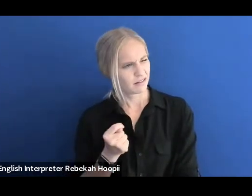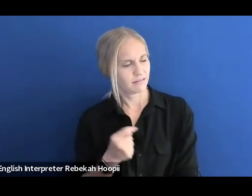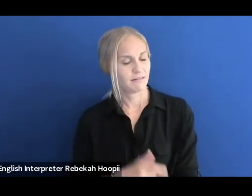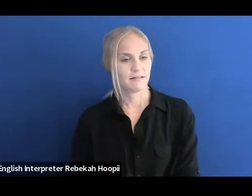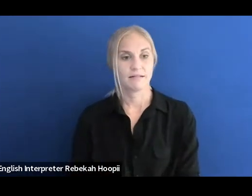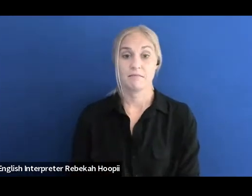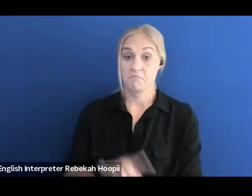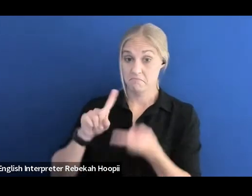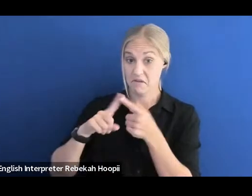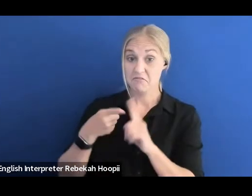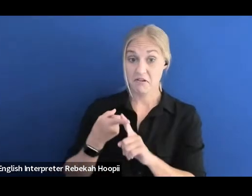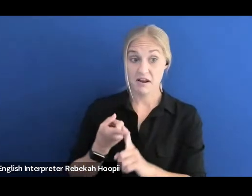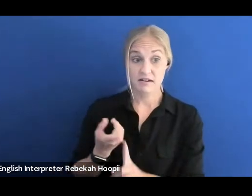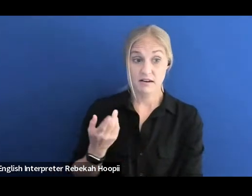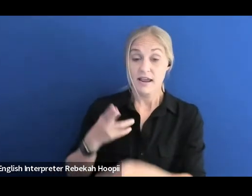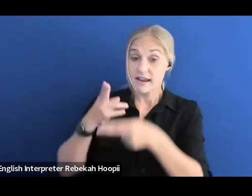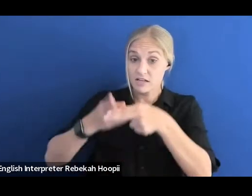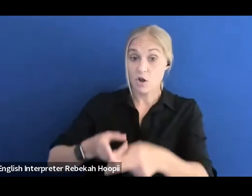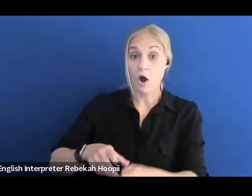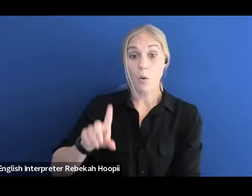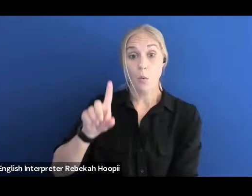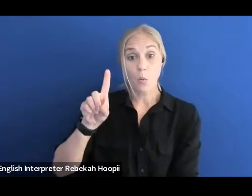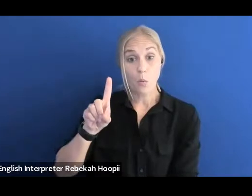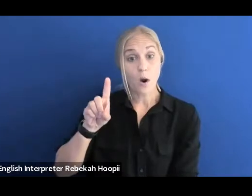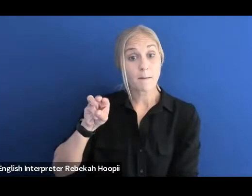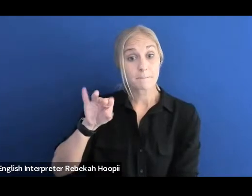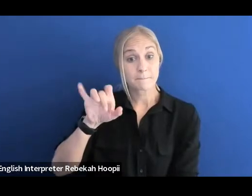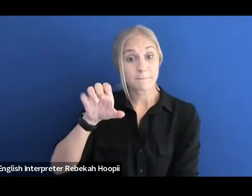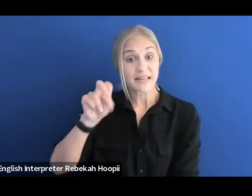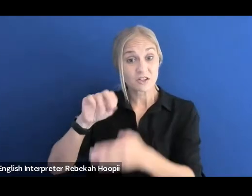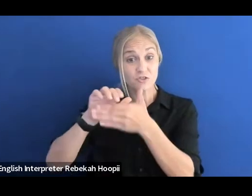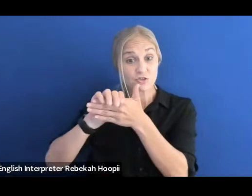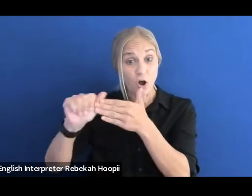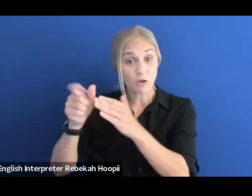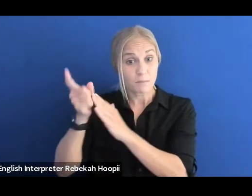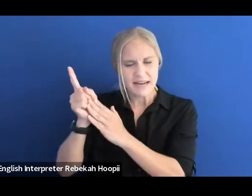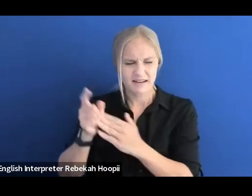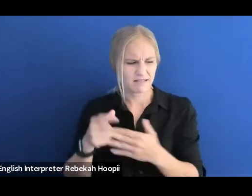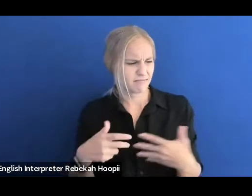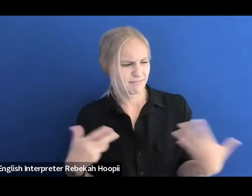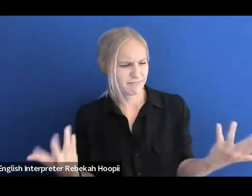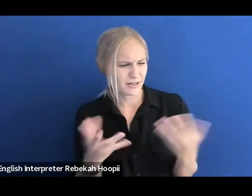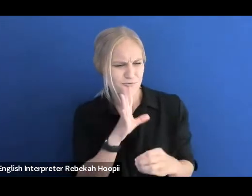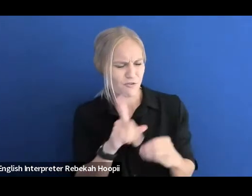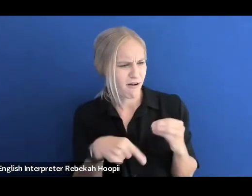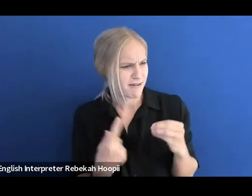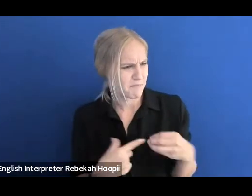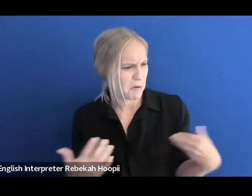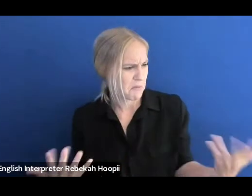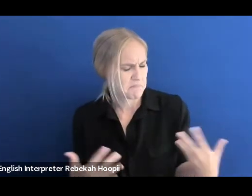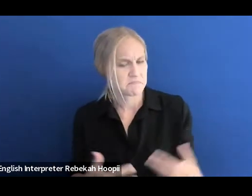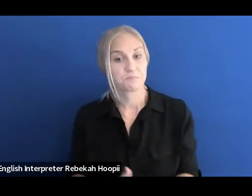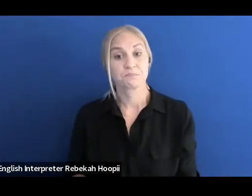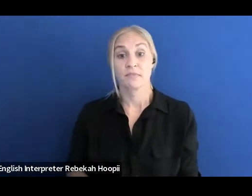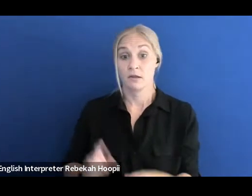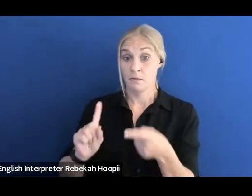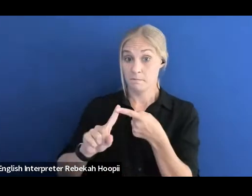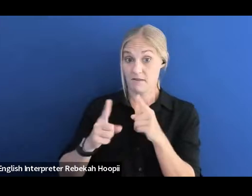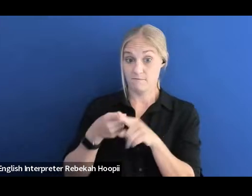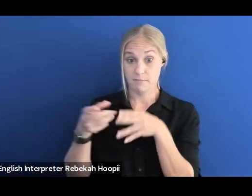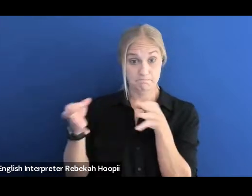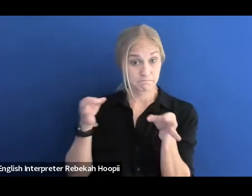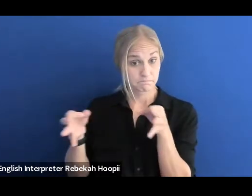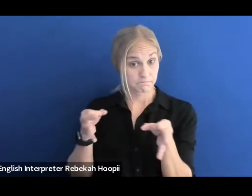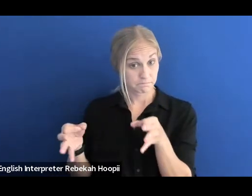And he said, it's called the $1 million minute. And I said, no, what are you talking about? And he said